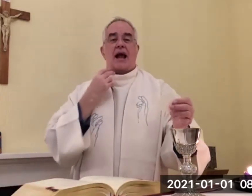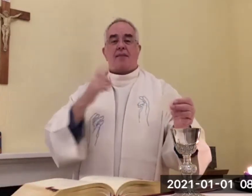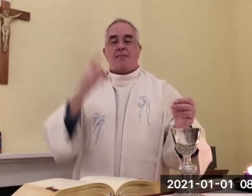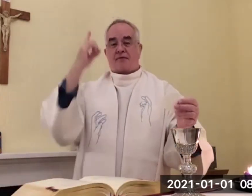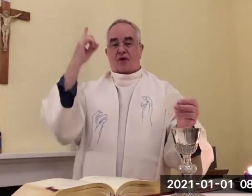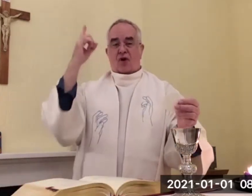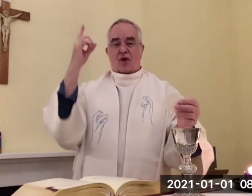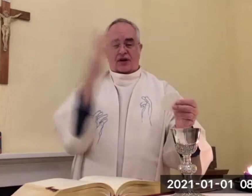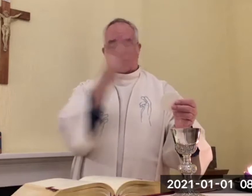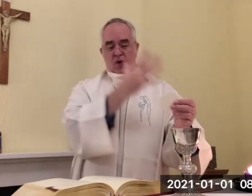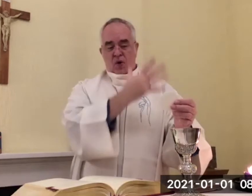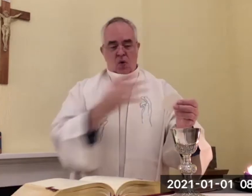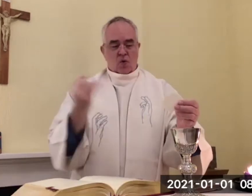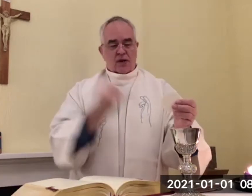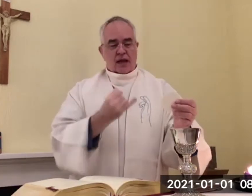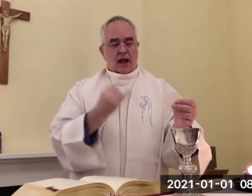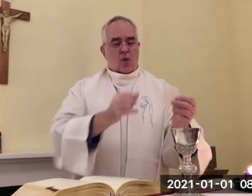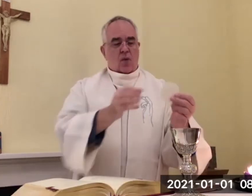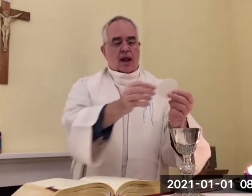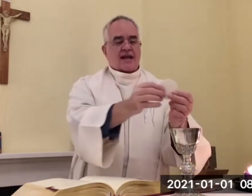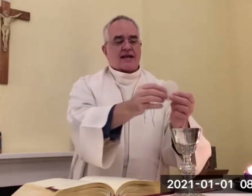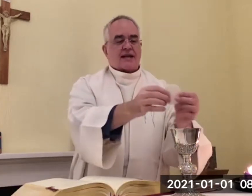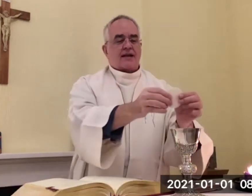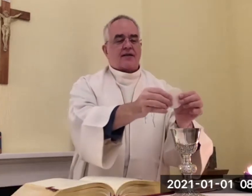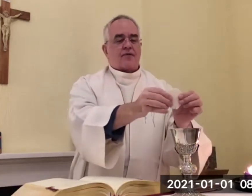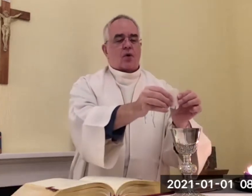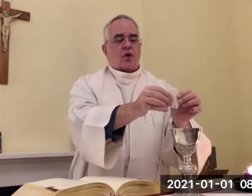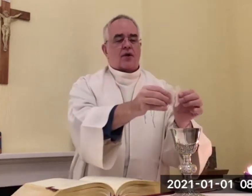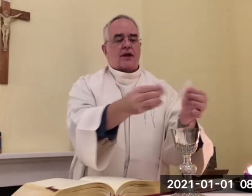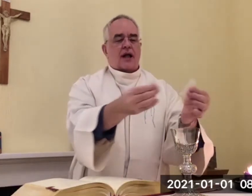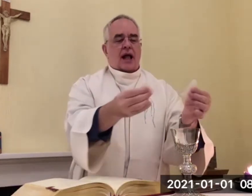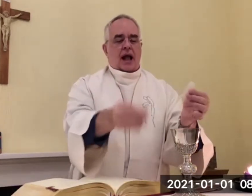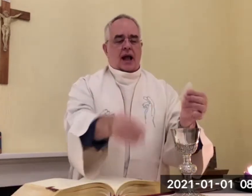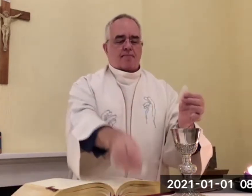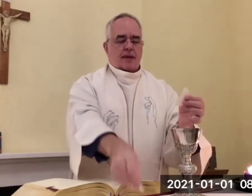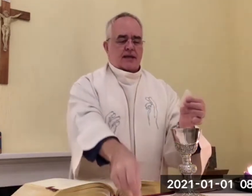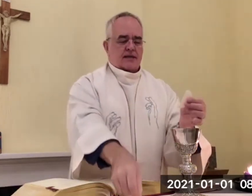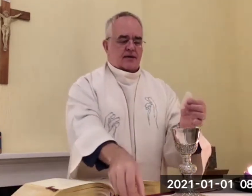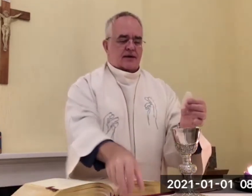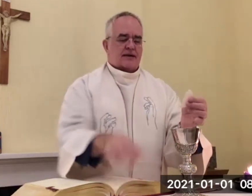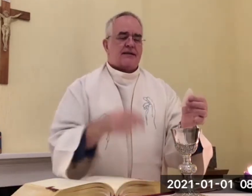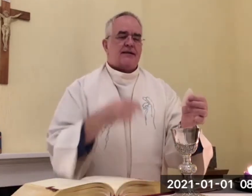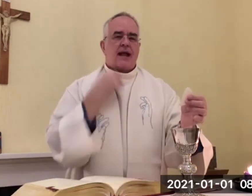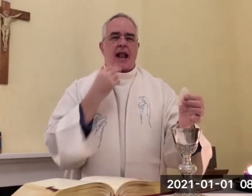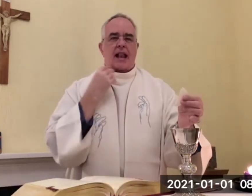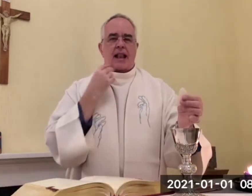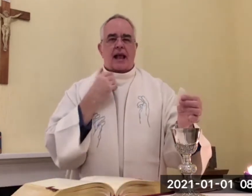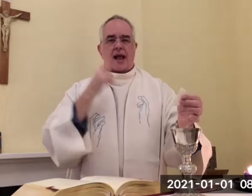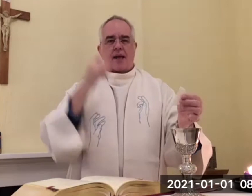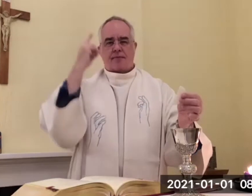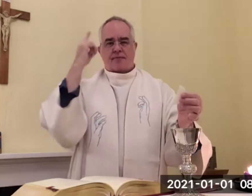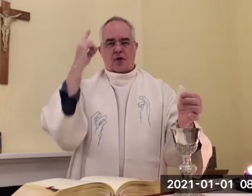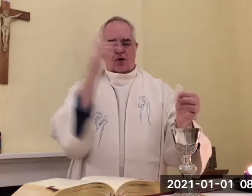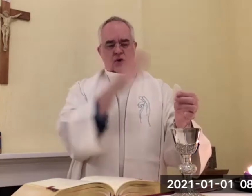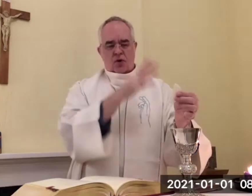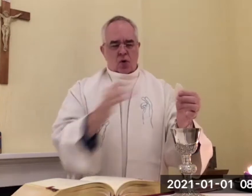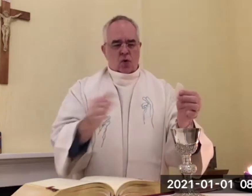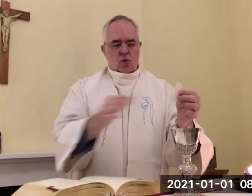Lamb of God, who take away the sins of the world, have mercy on us. Lamb of God, who